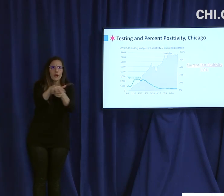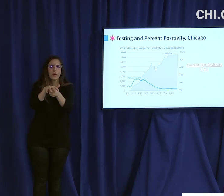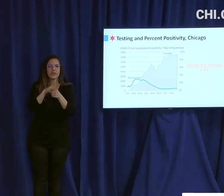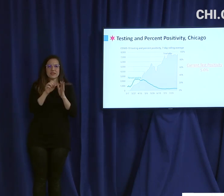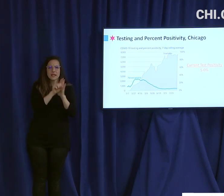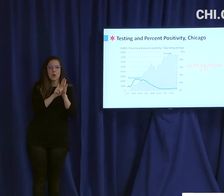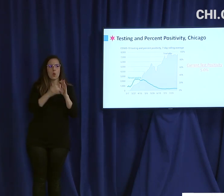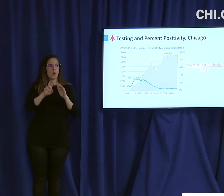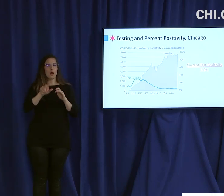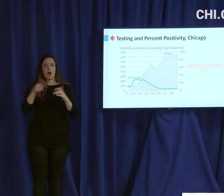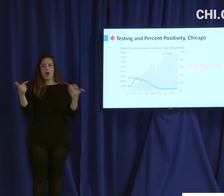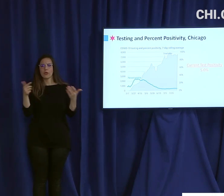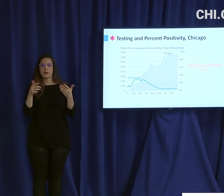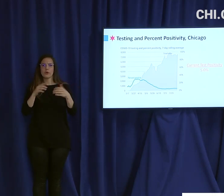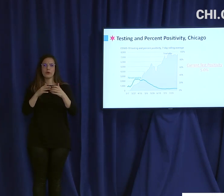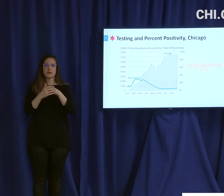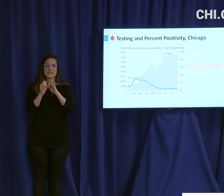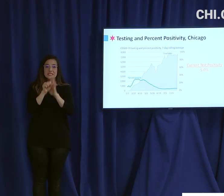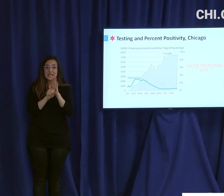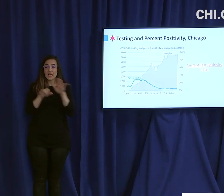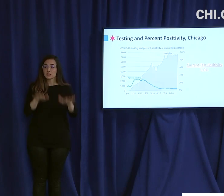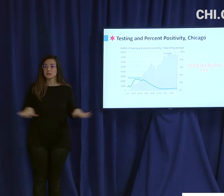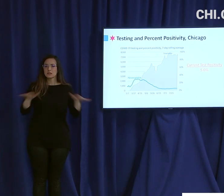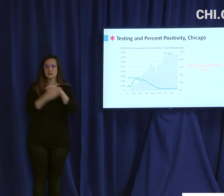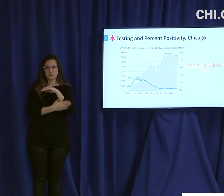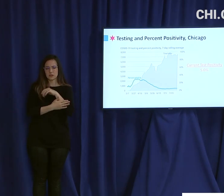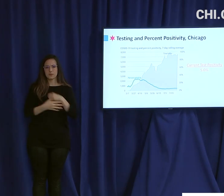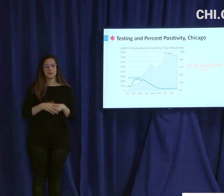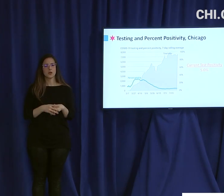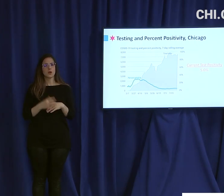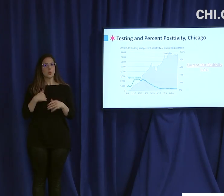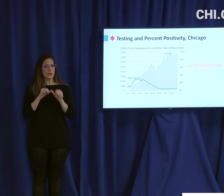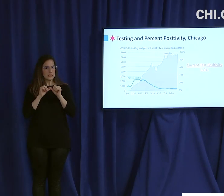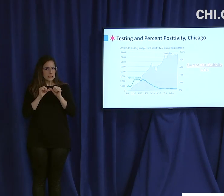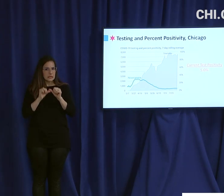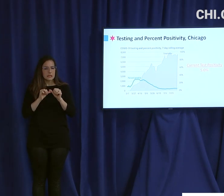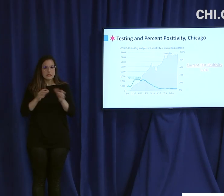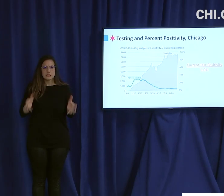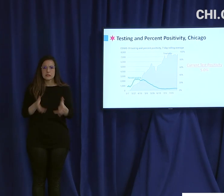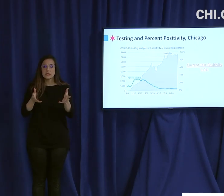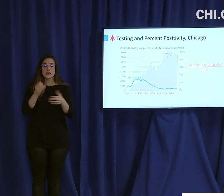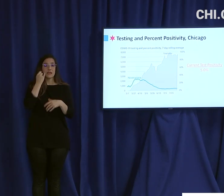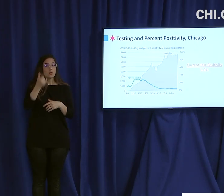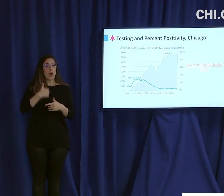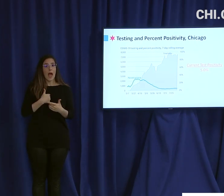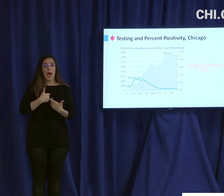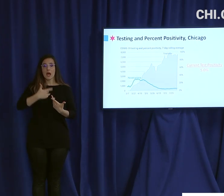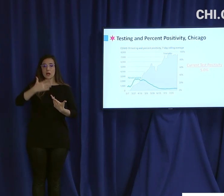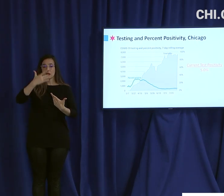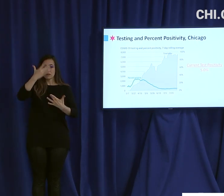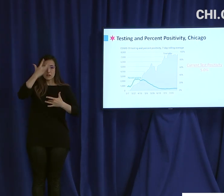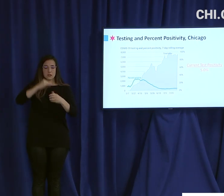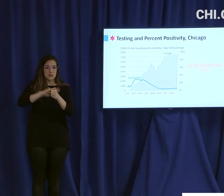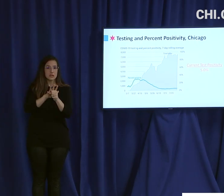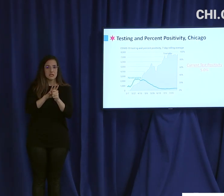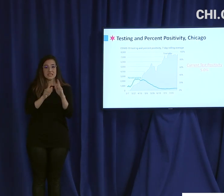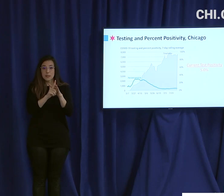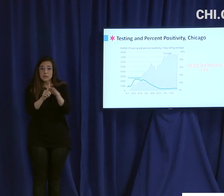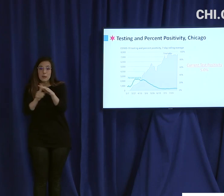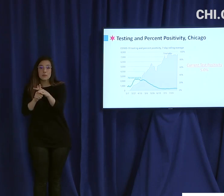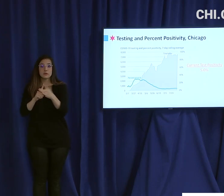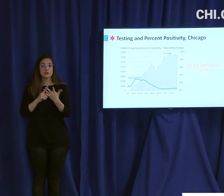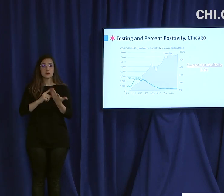pattern there. Continue to encourage anybody who has symptoms potentially consistent with COVID to get tested and